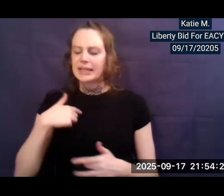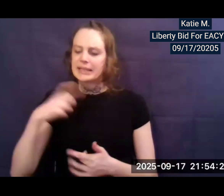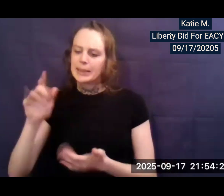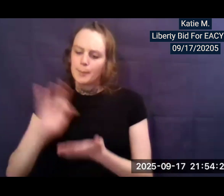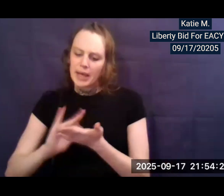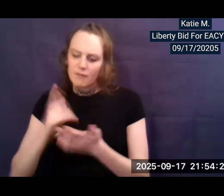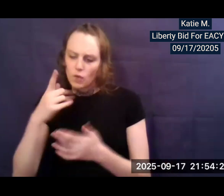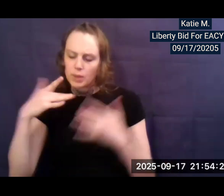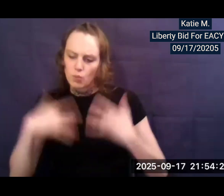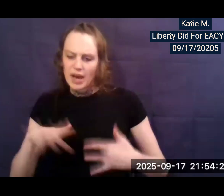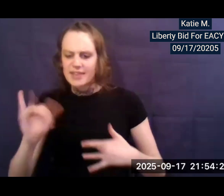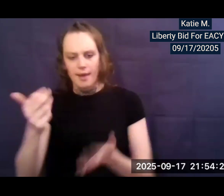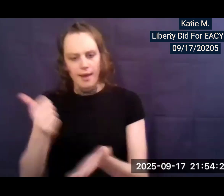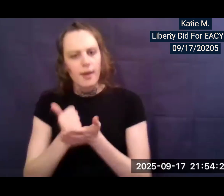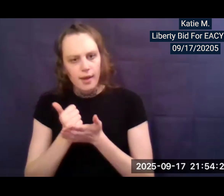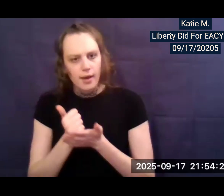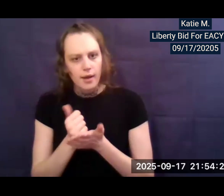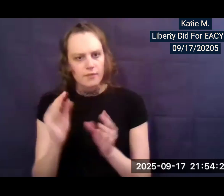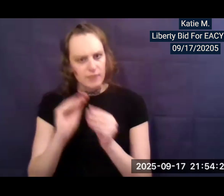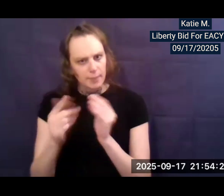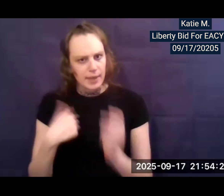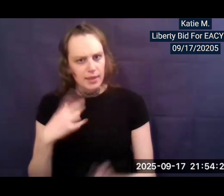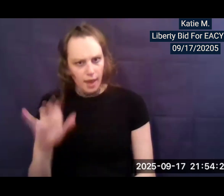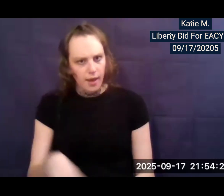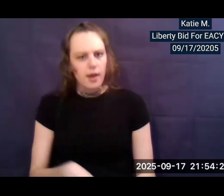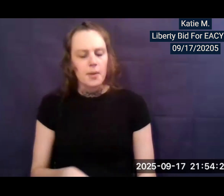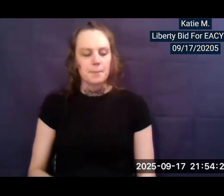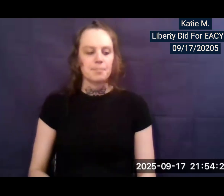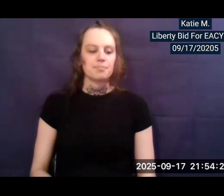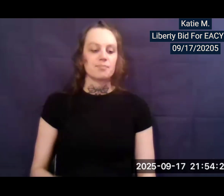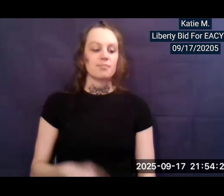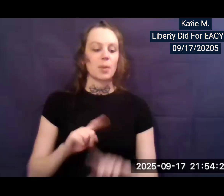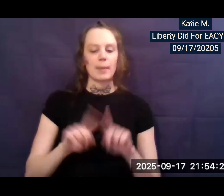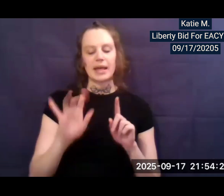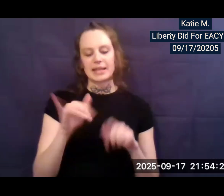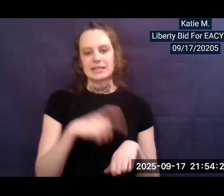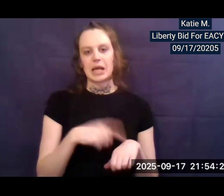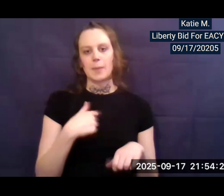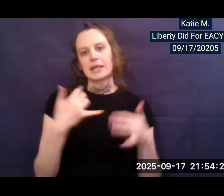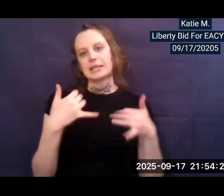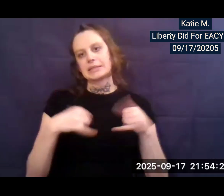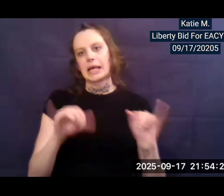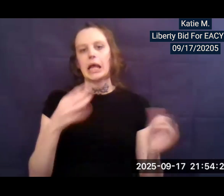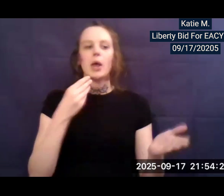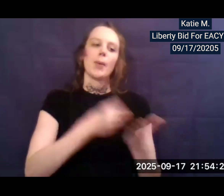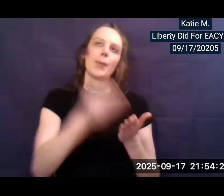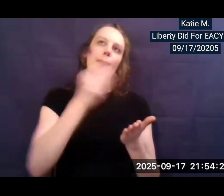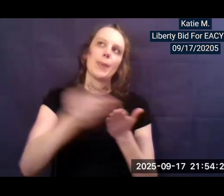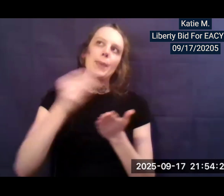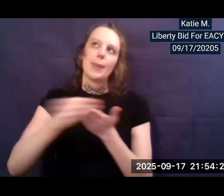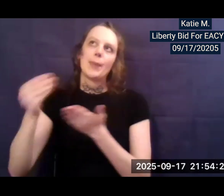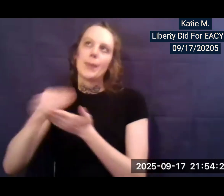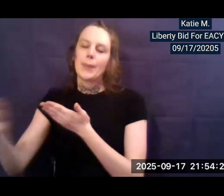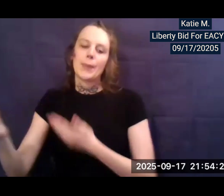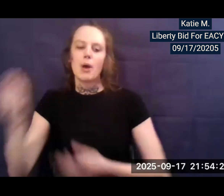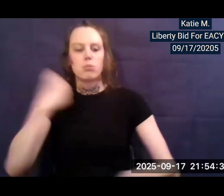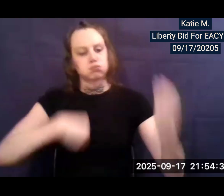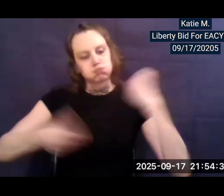fix me. I in the meantime, I was still like shopping and like probably overeating and just trying to find something to fix